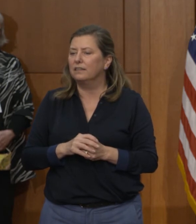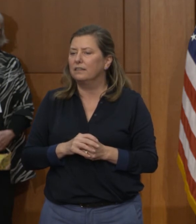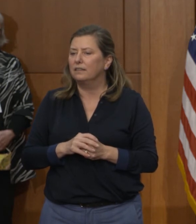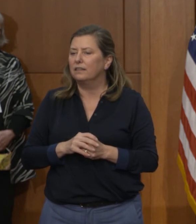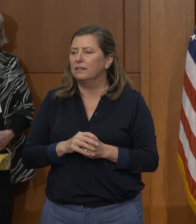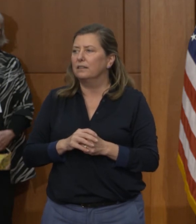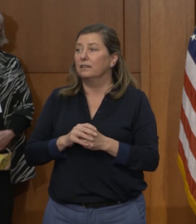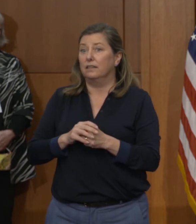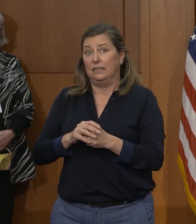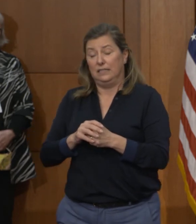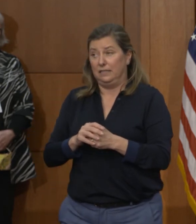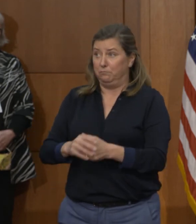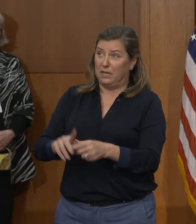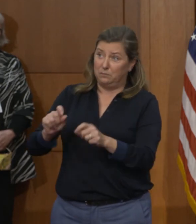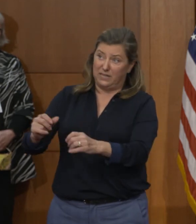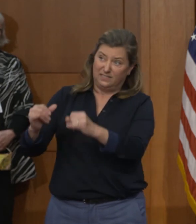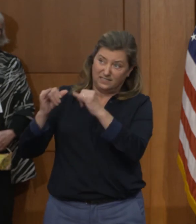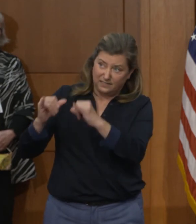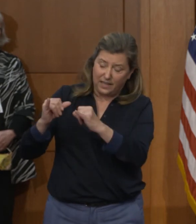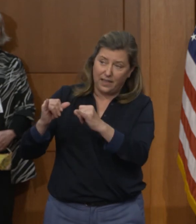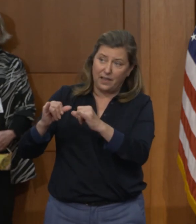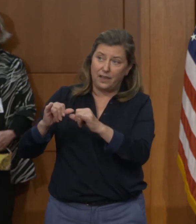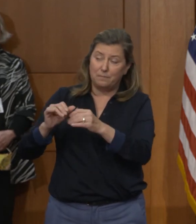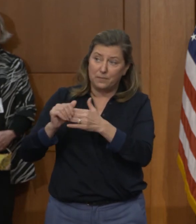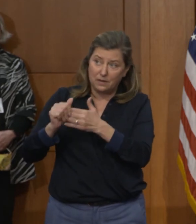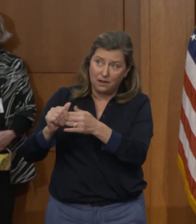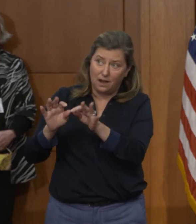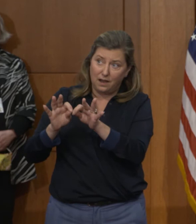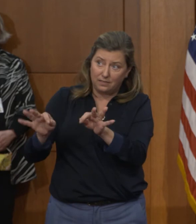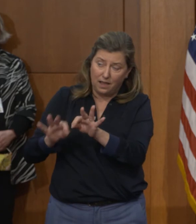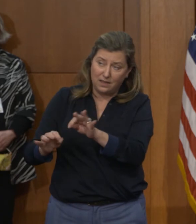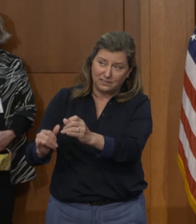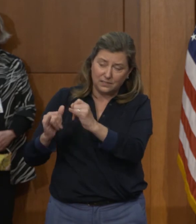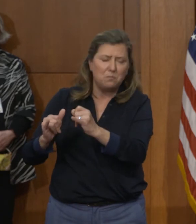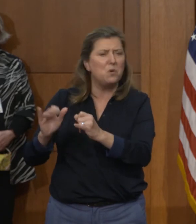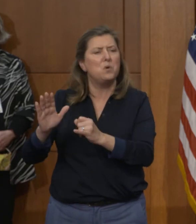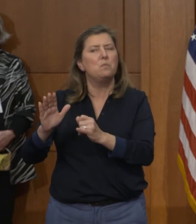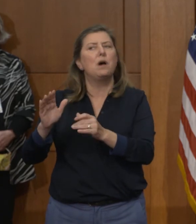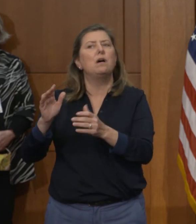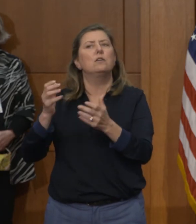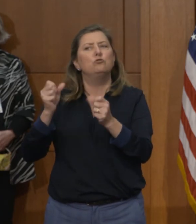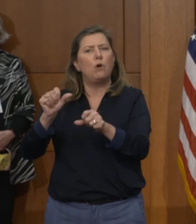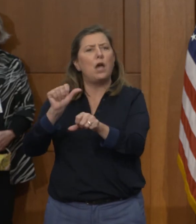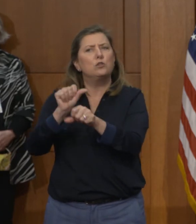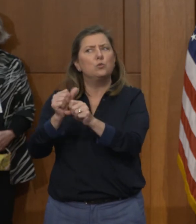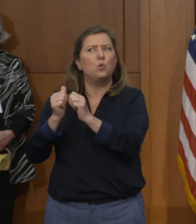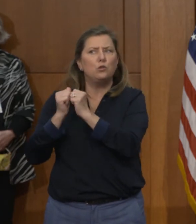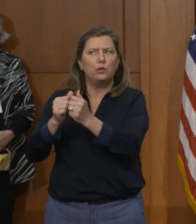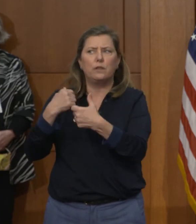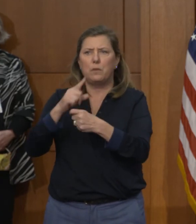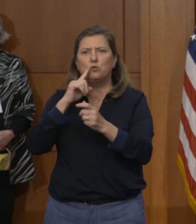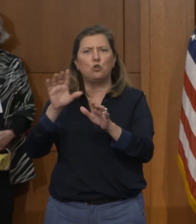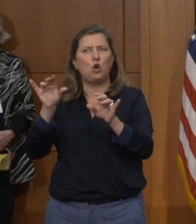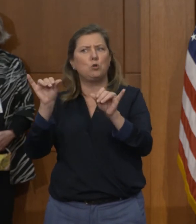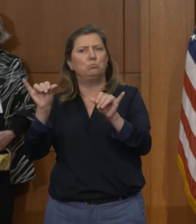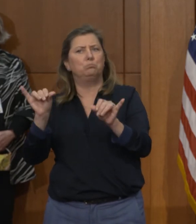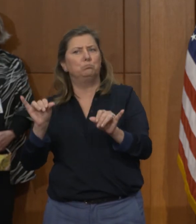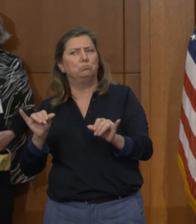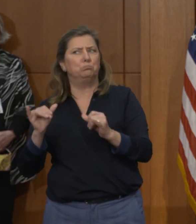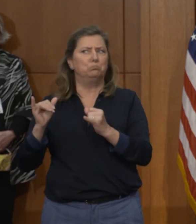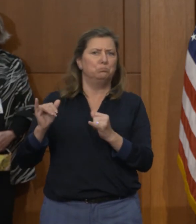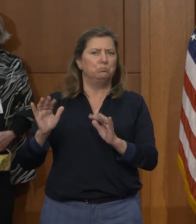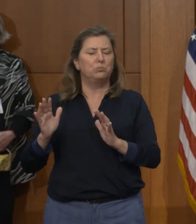easing of guidelines, we're doing everything that we can to work together to be as consistent so that we will decrease